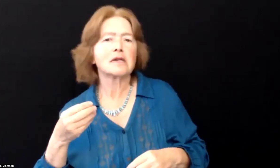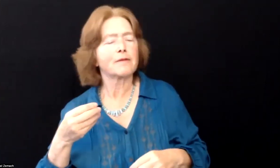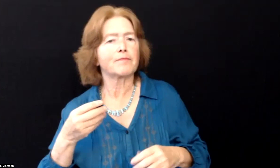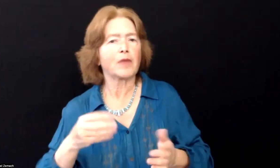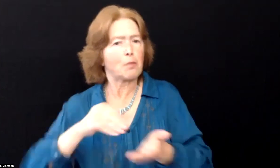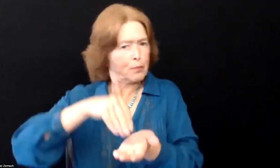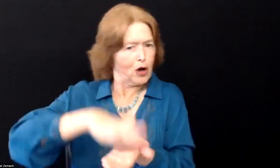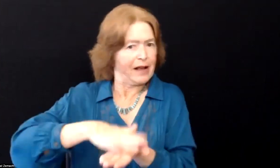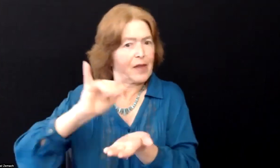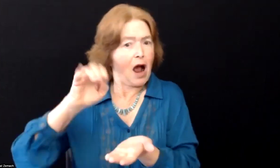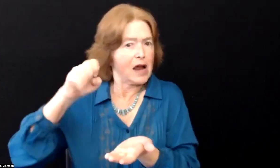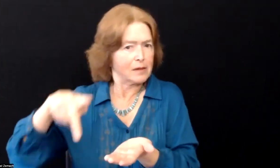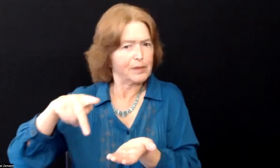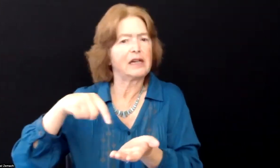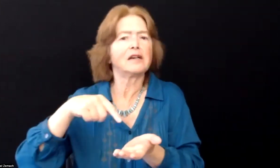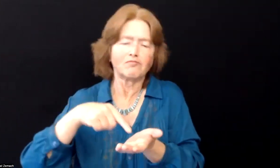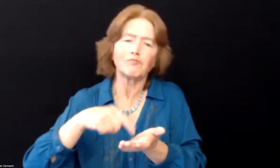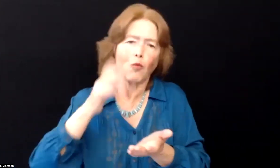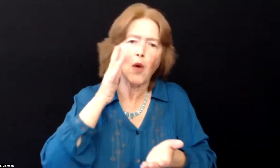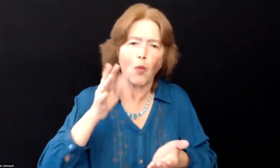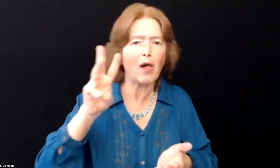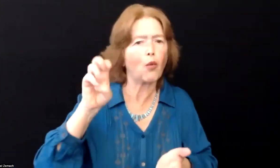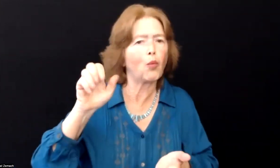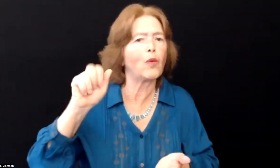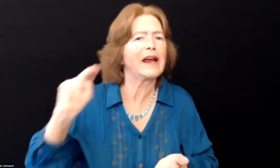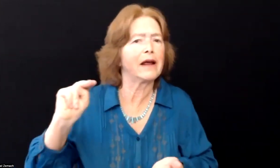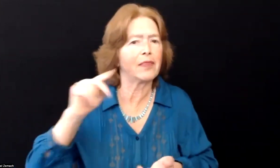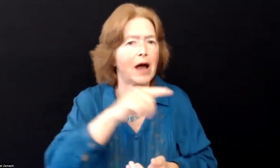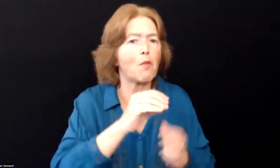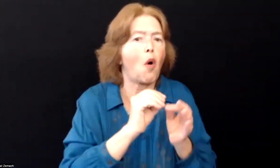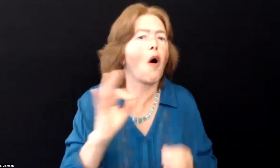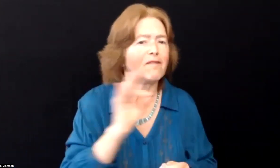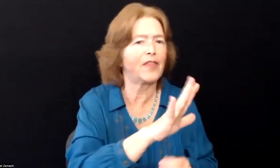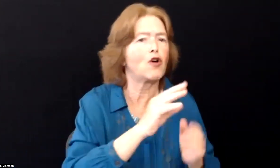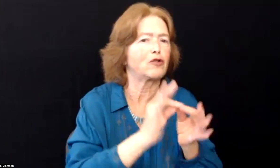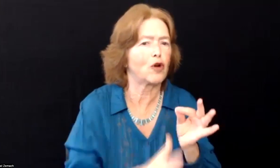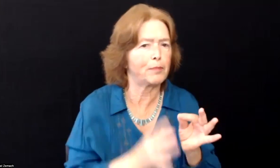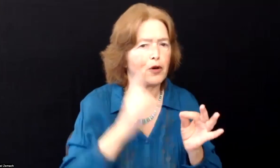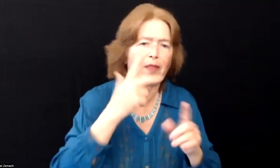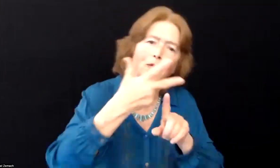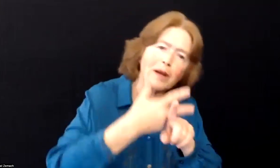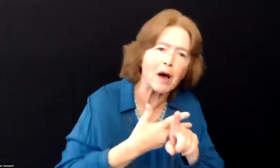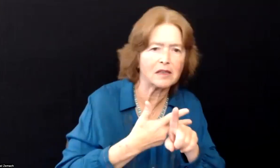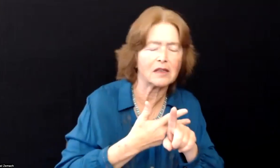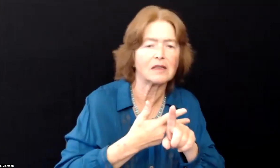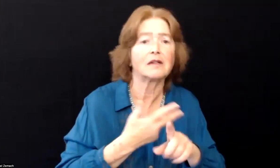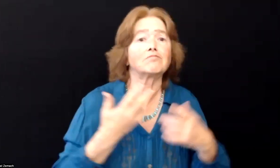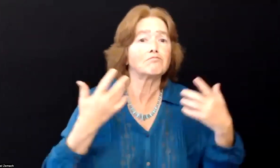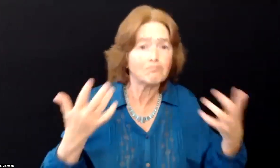the administrator would write this down on the IEP that we will wean the student off their interpreter in